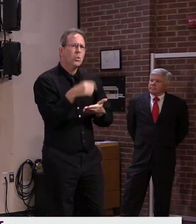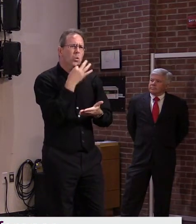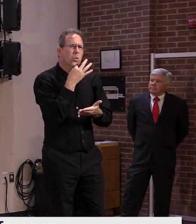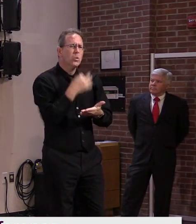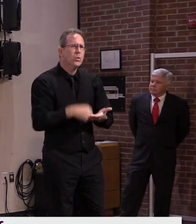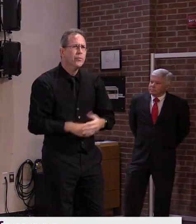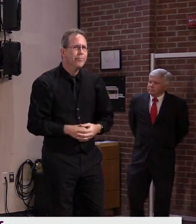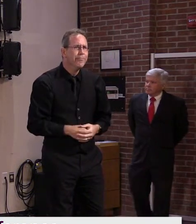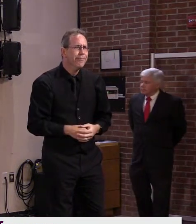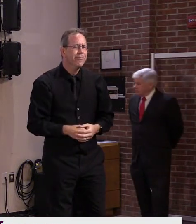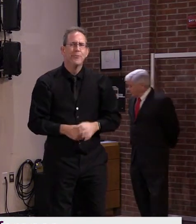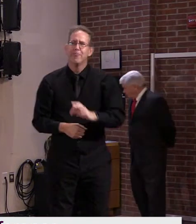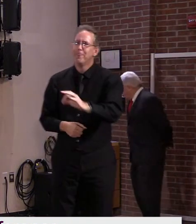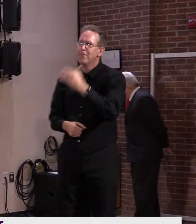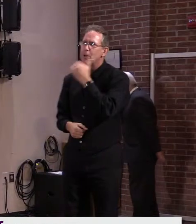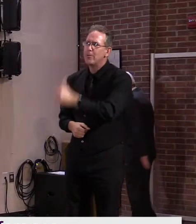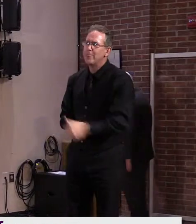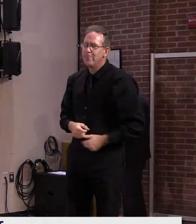have. Thank you.